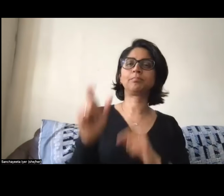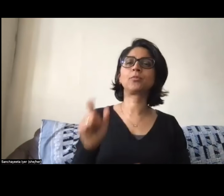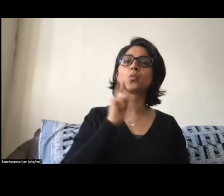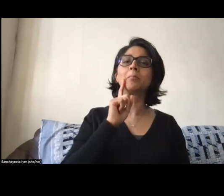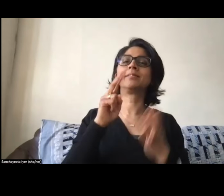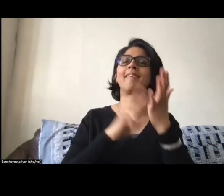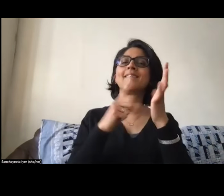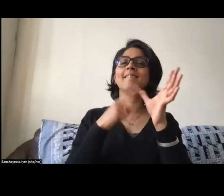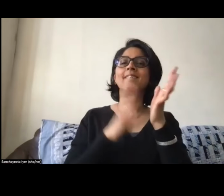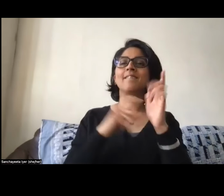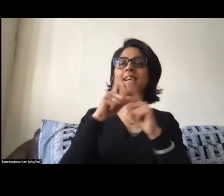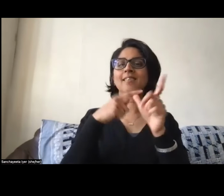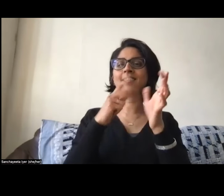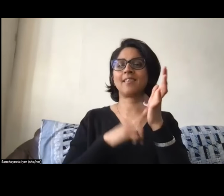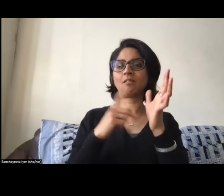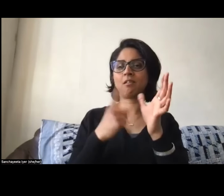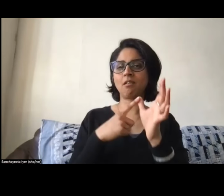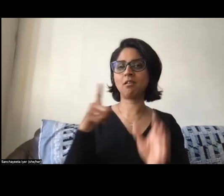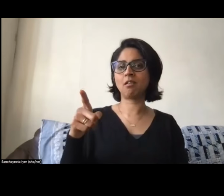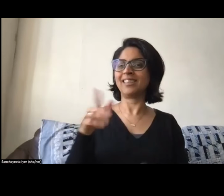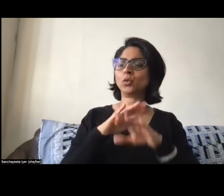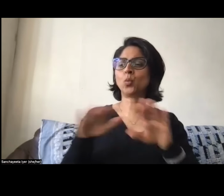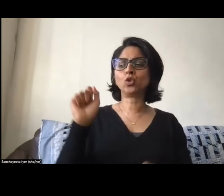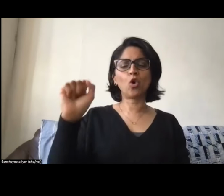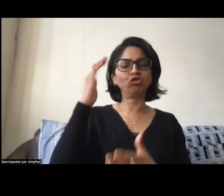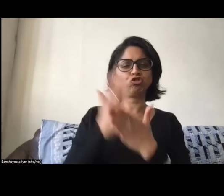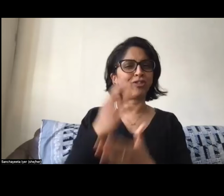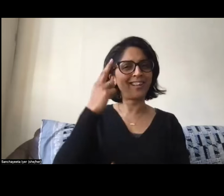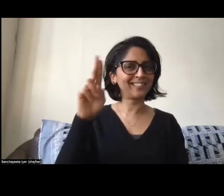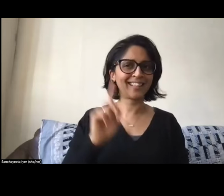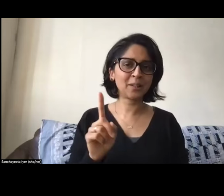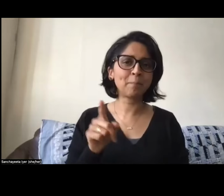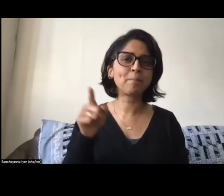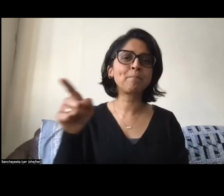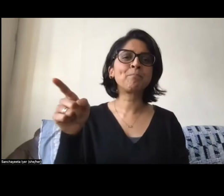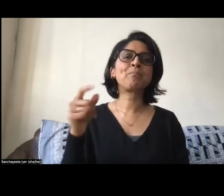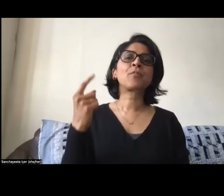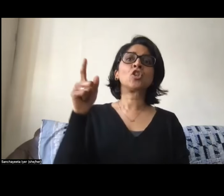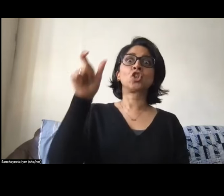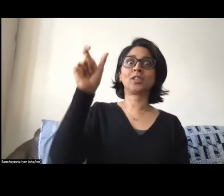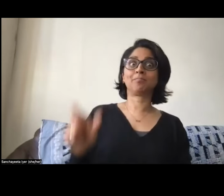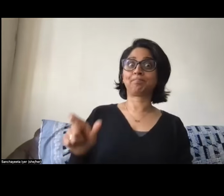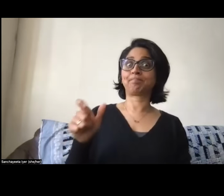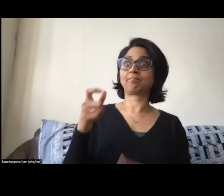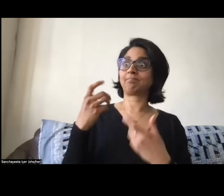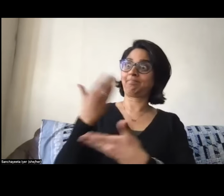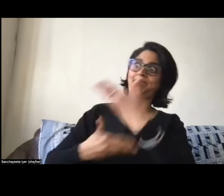person in particular. This is Vandana. Obviously, it's not her real name.